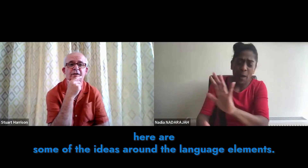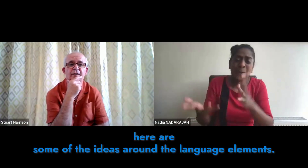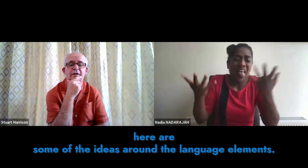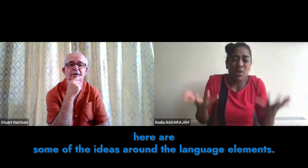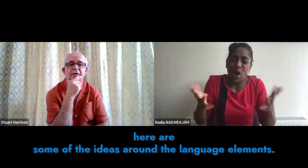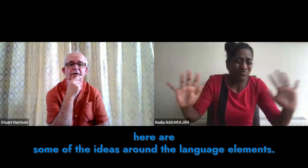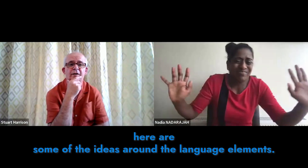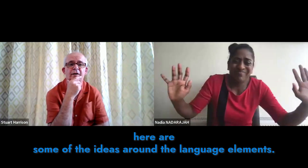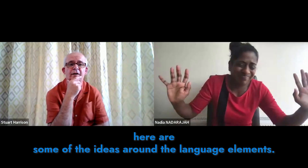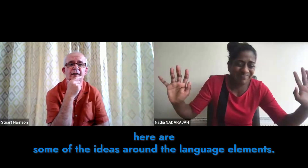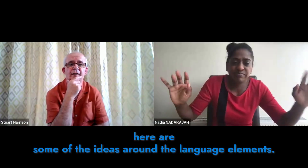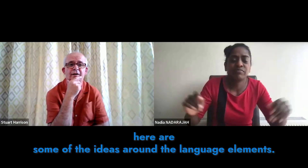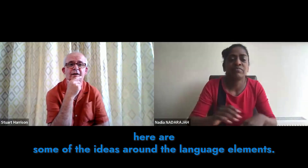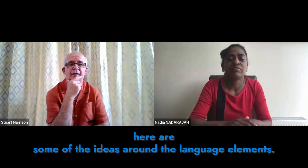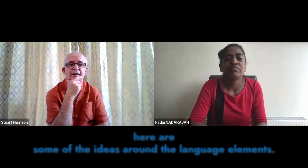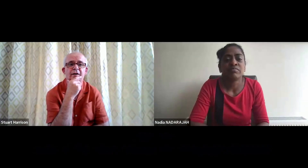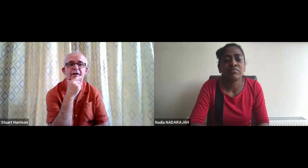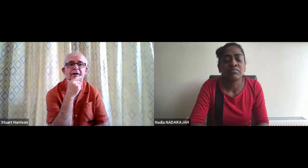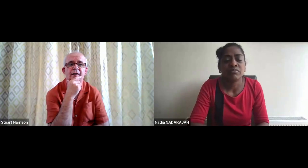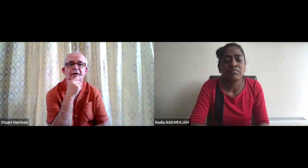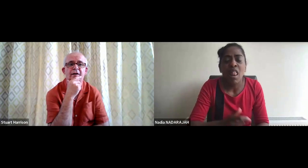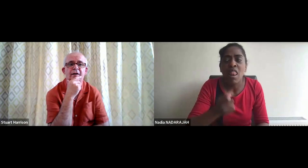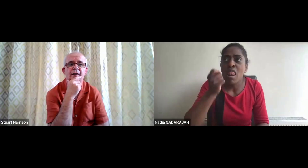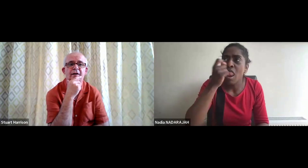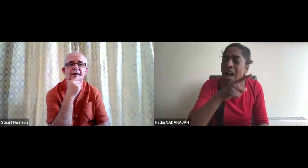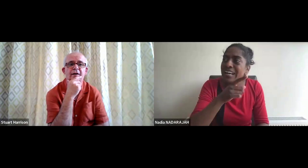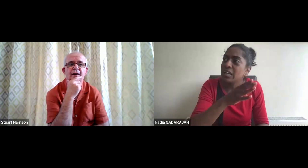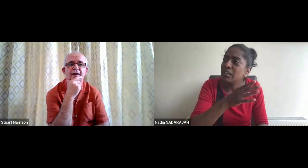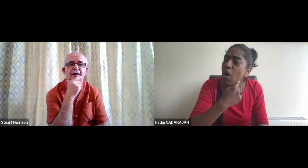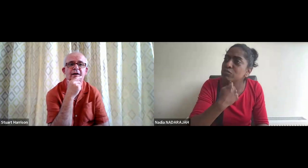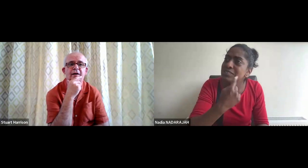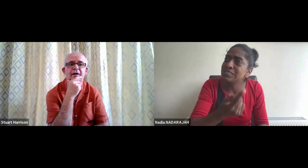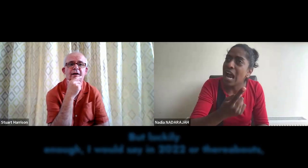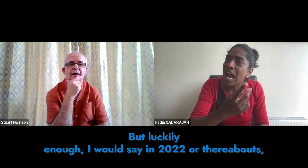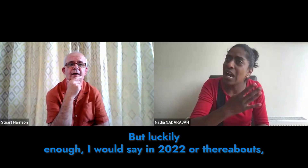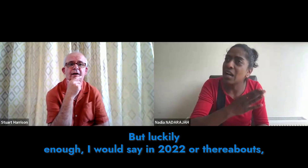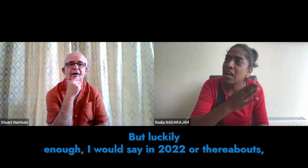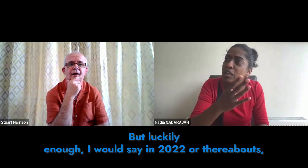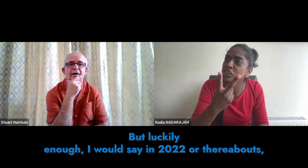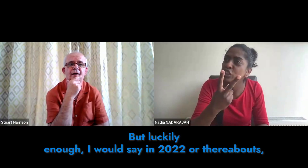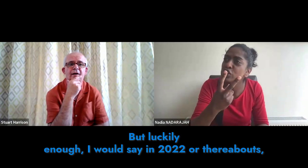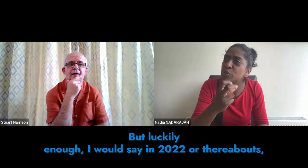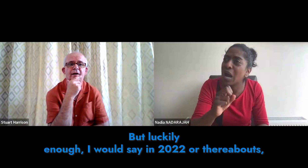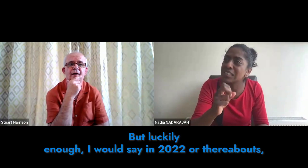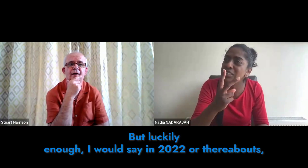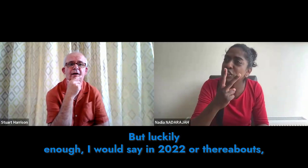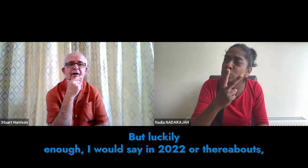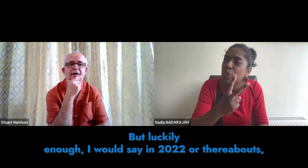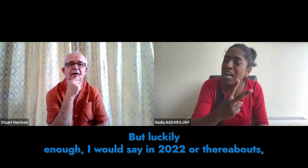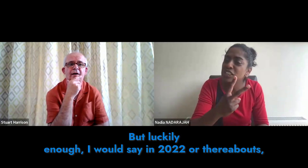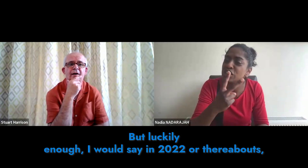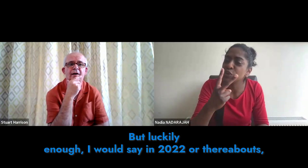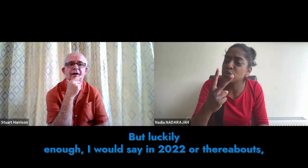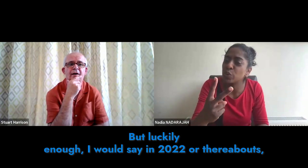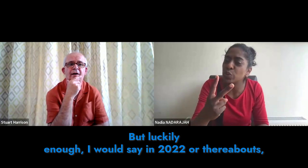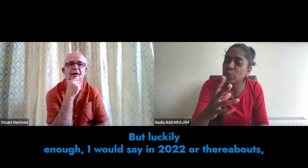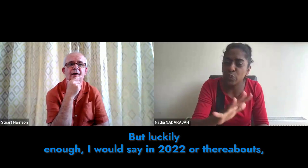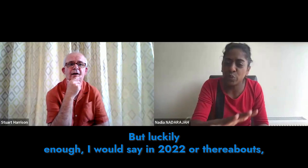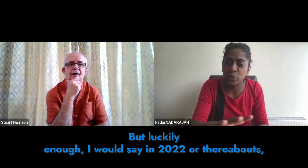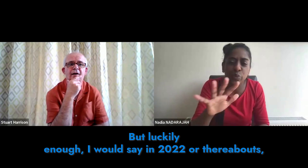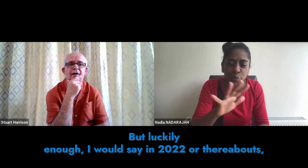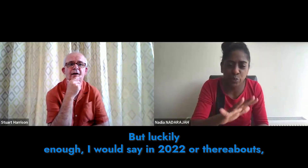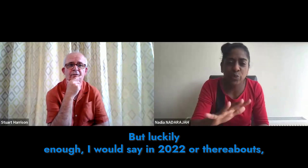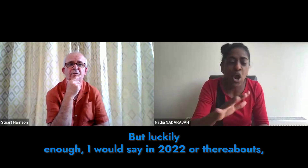here are some of the ideas around the language elements. But back then they had said no. But luckily enough, I would say